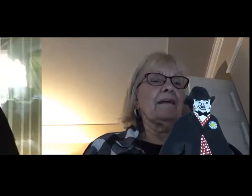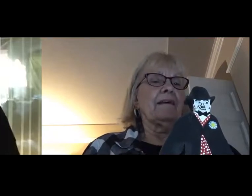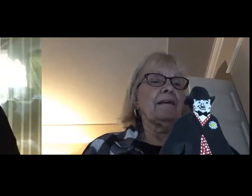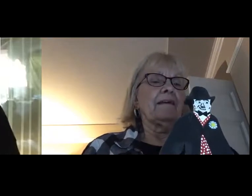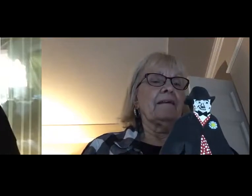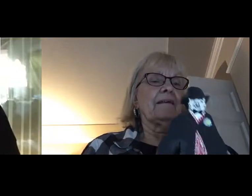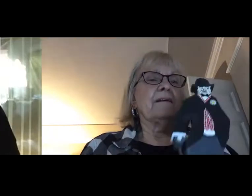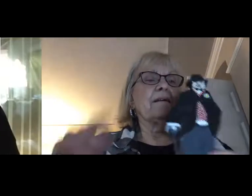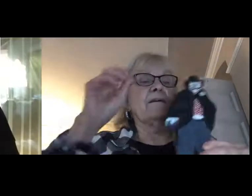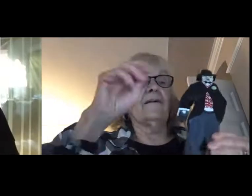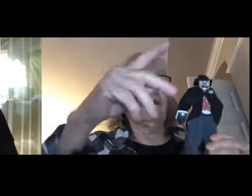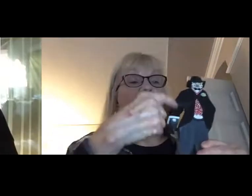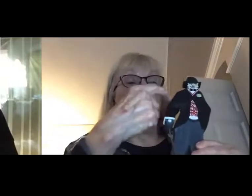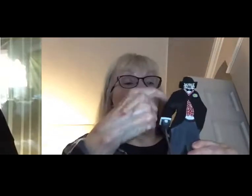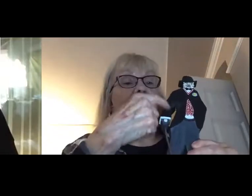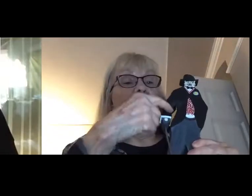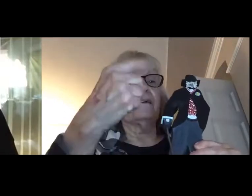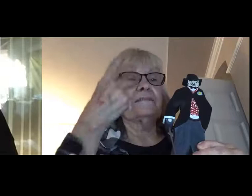Okay, if she's done, we can get her off.